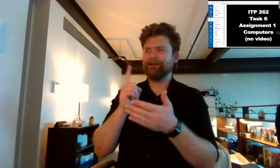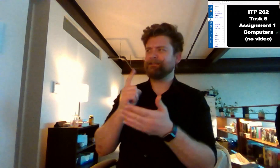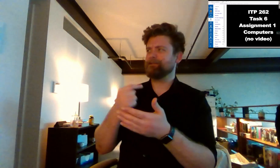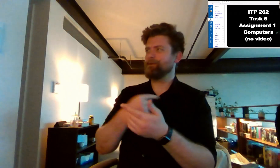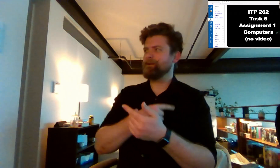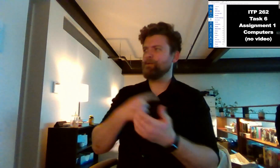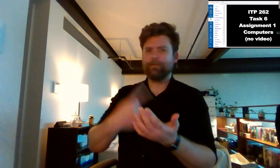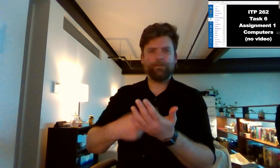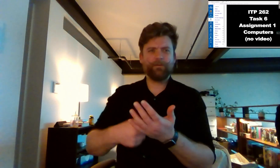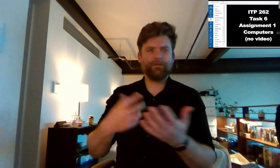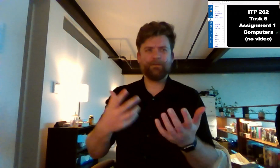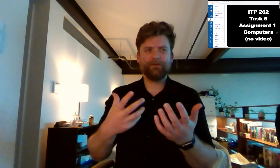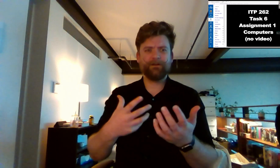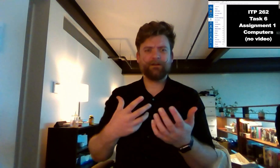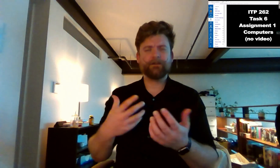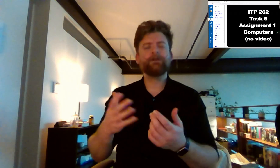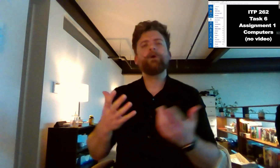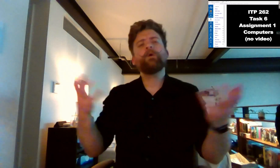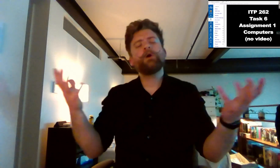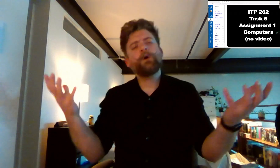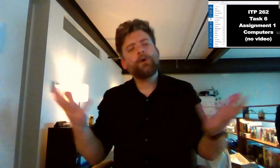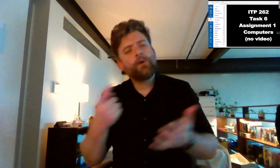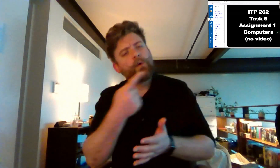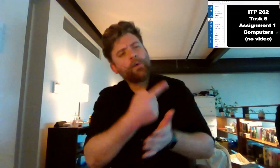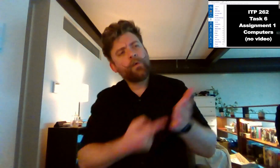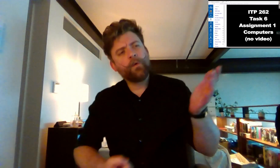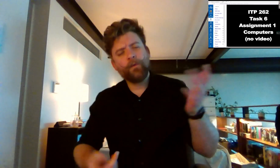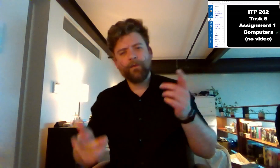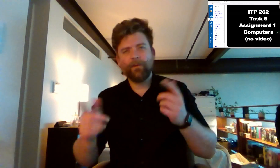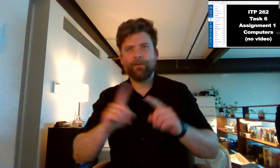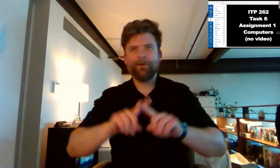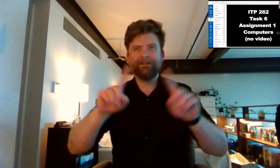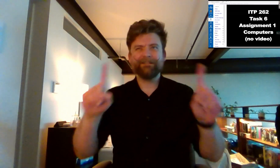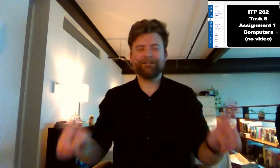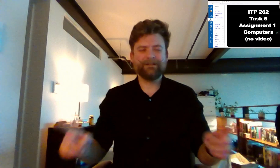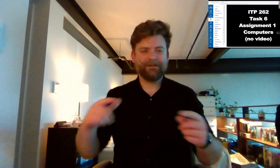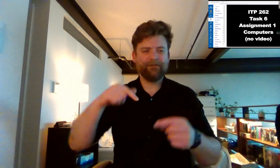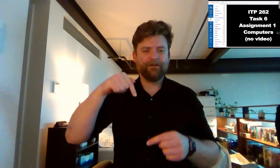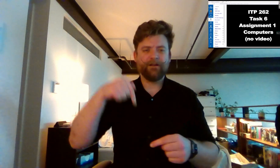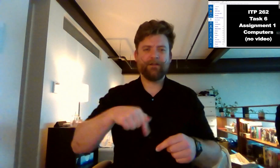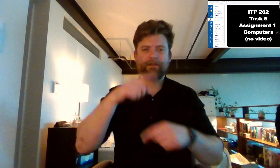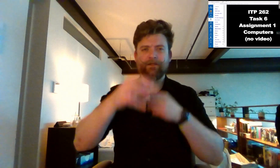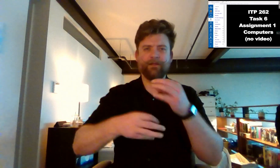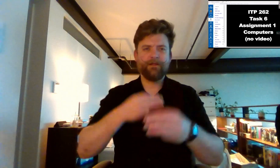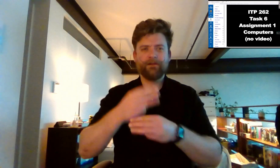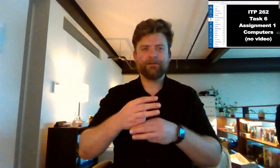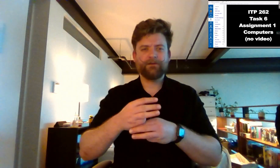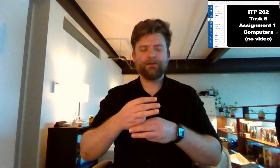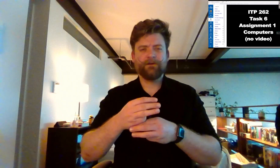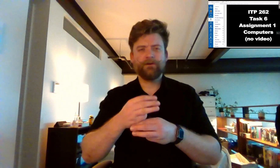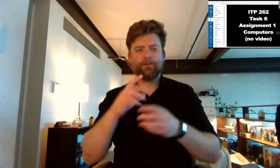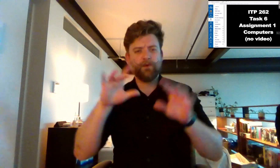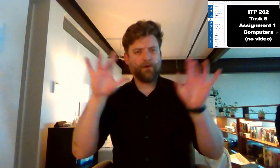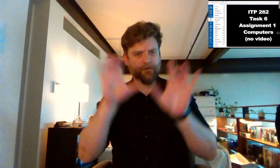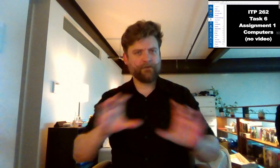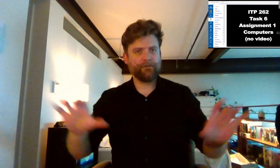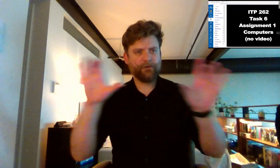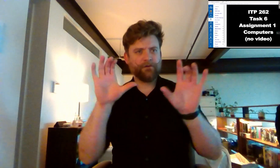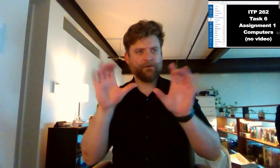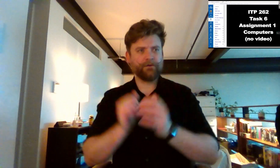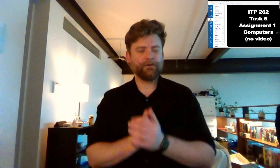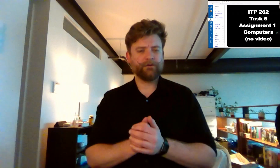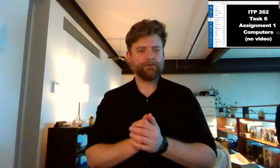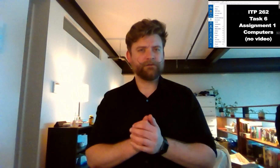What's different in this world of computers? The interpreter can't hear the question. That's one, but